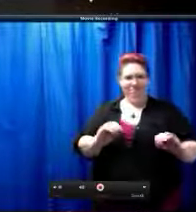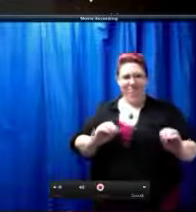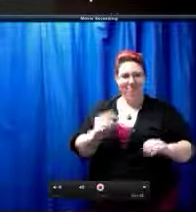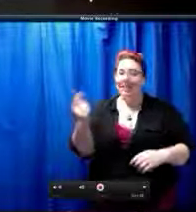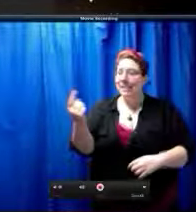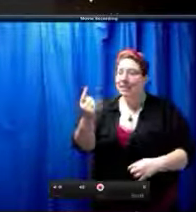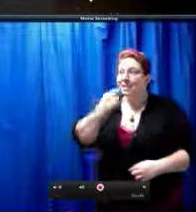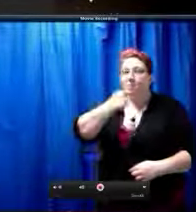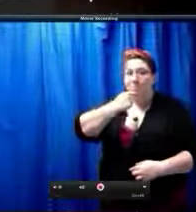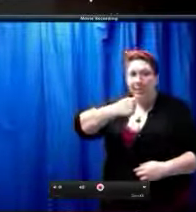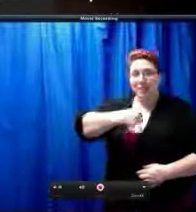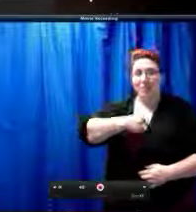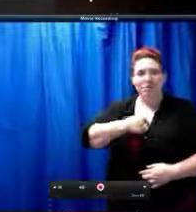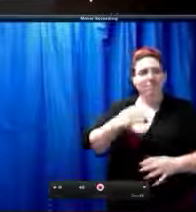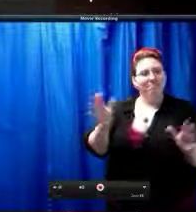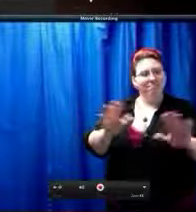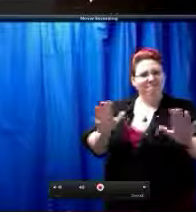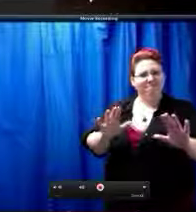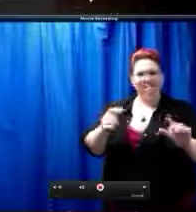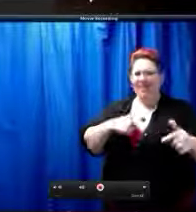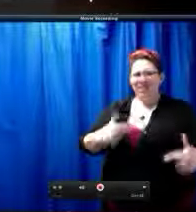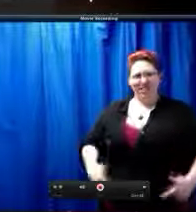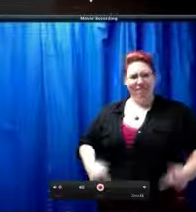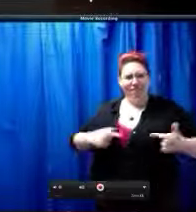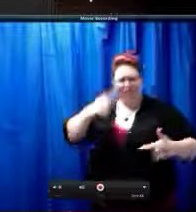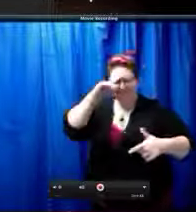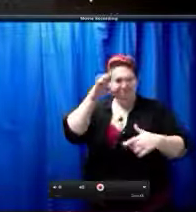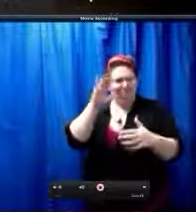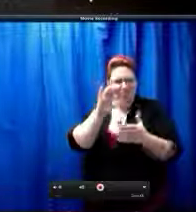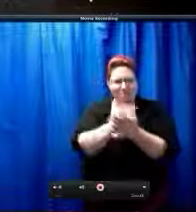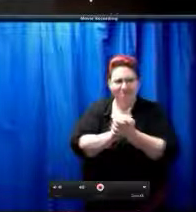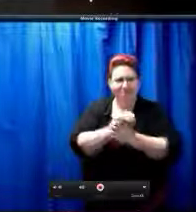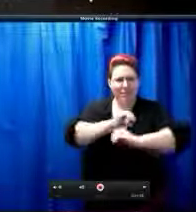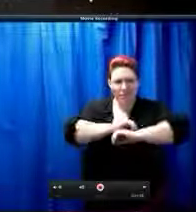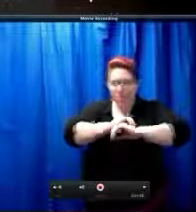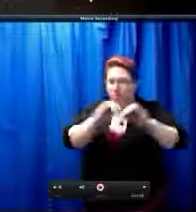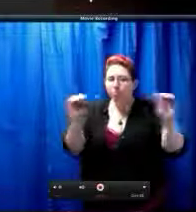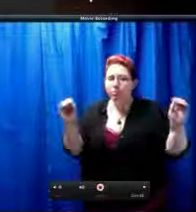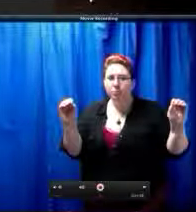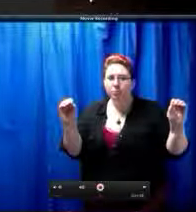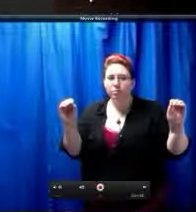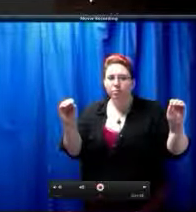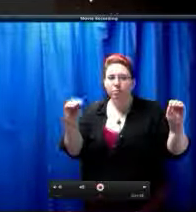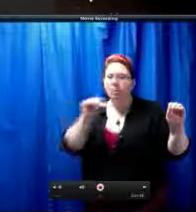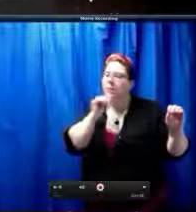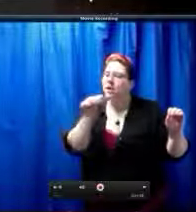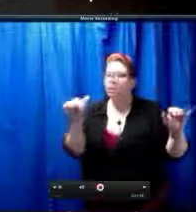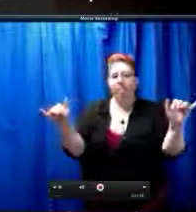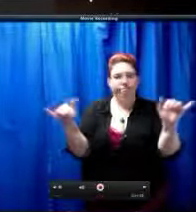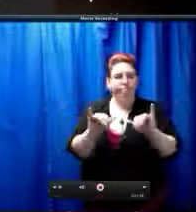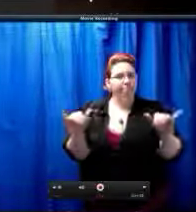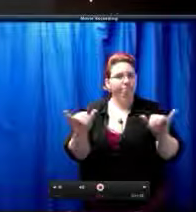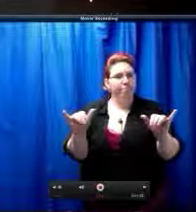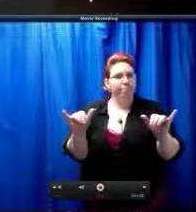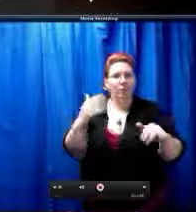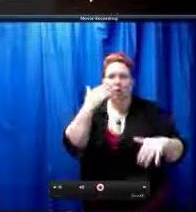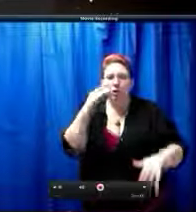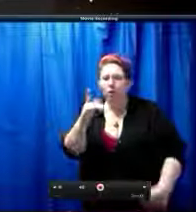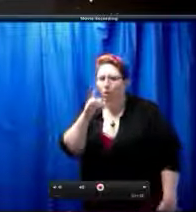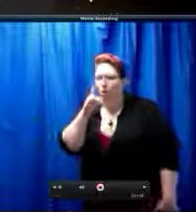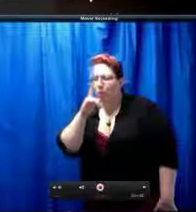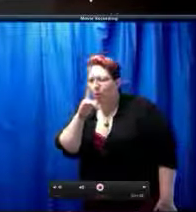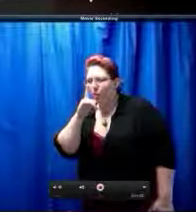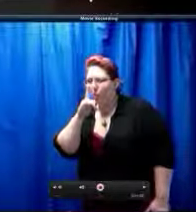I don't live that kind of a lifestyle. It has nothing to do with that because you can't guarantee who's been with who at the time that you